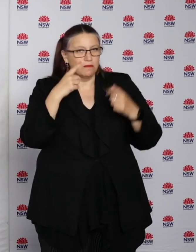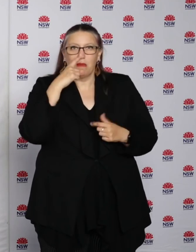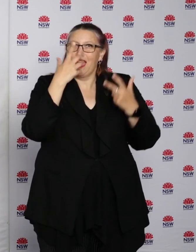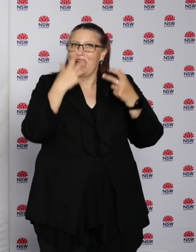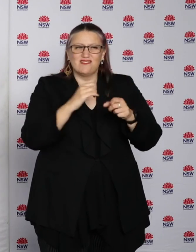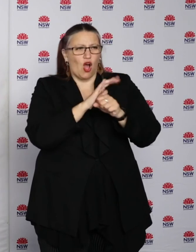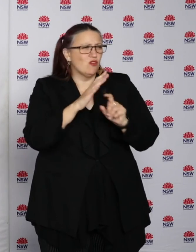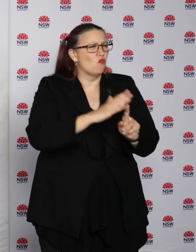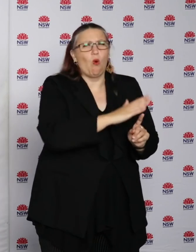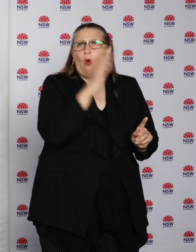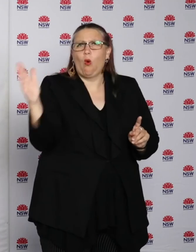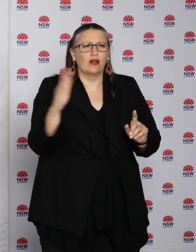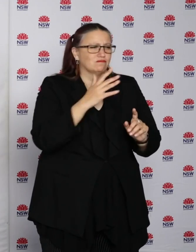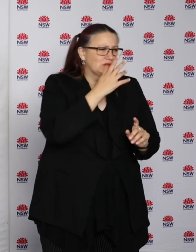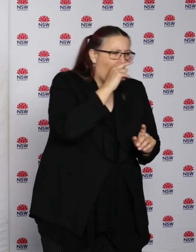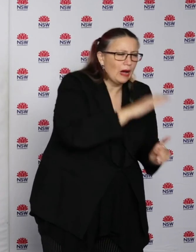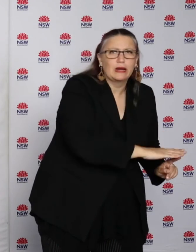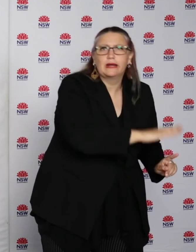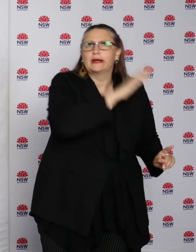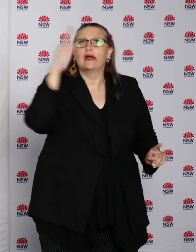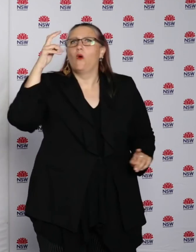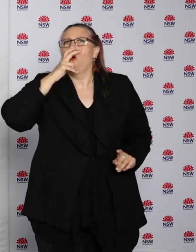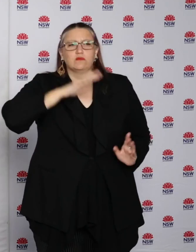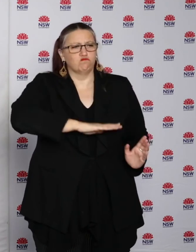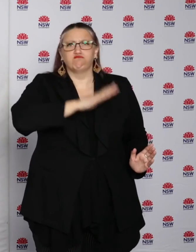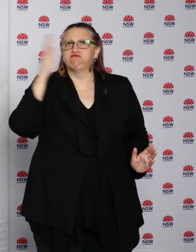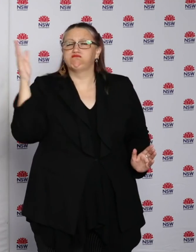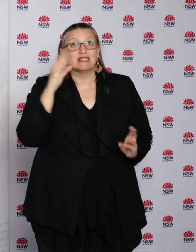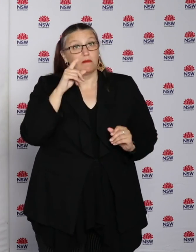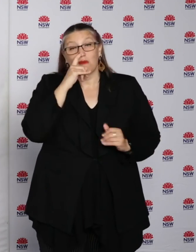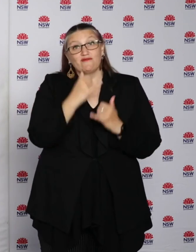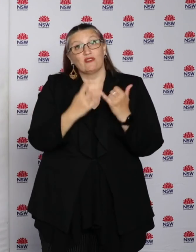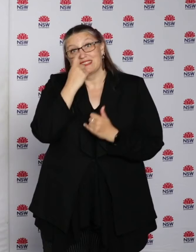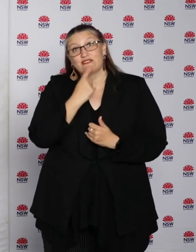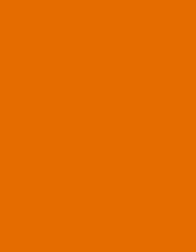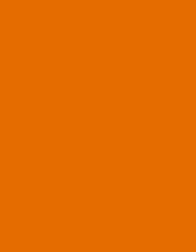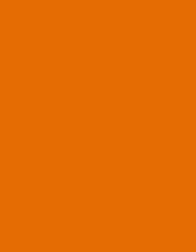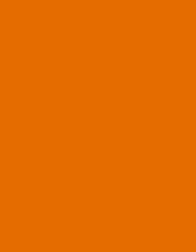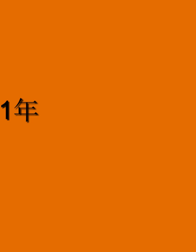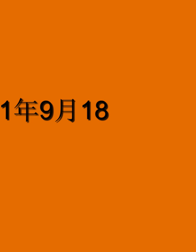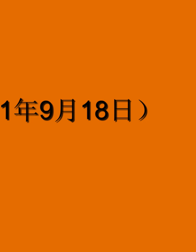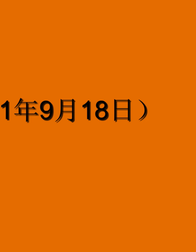and some people who are younger who are getting very serious disease and dying. Thank you very much.